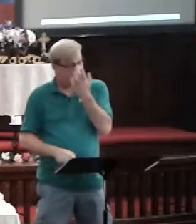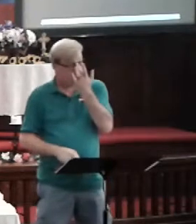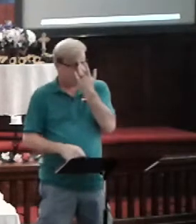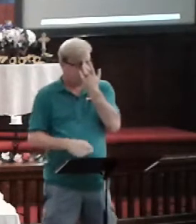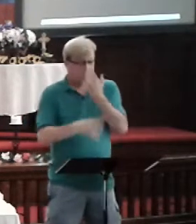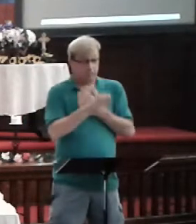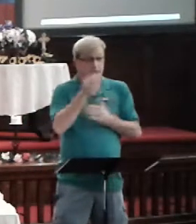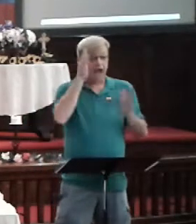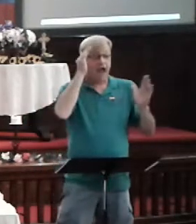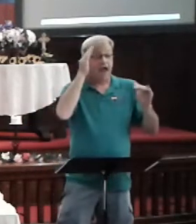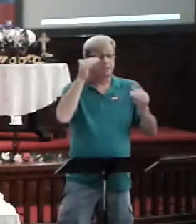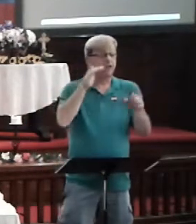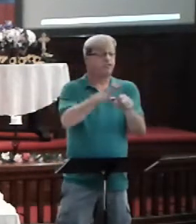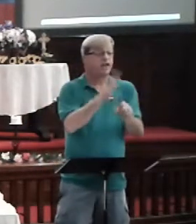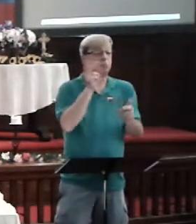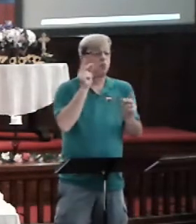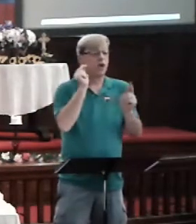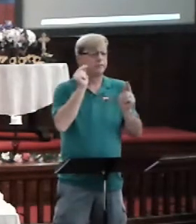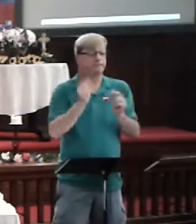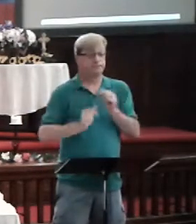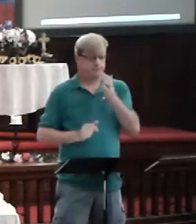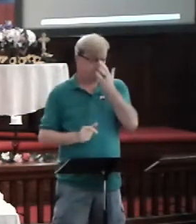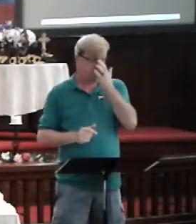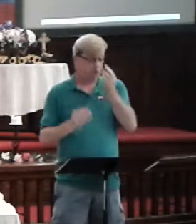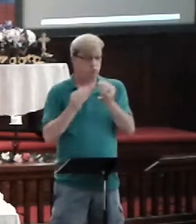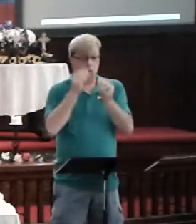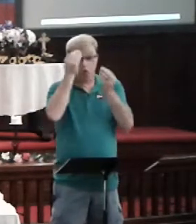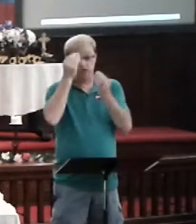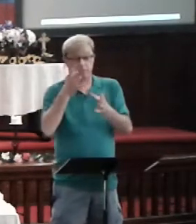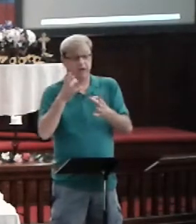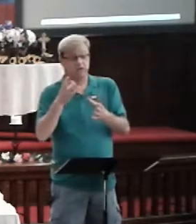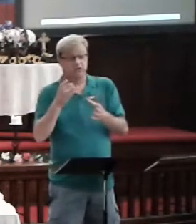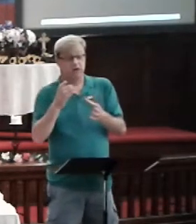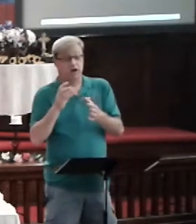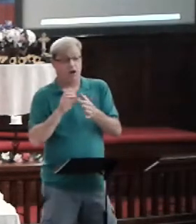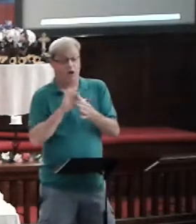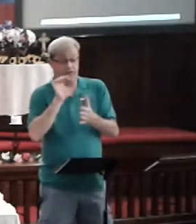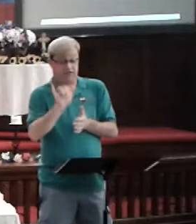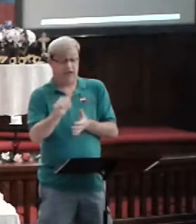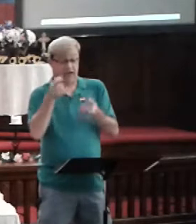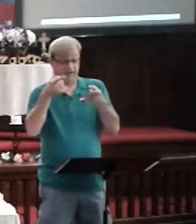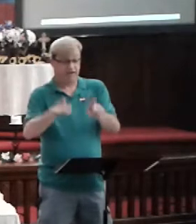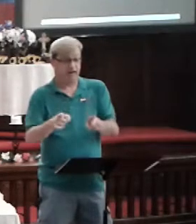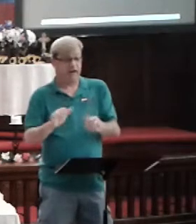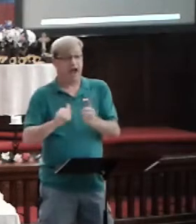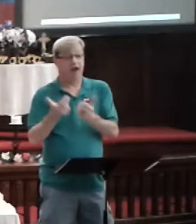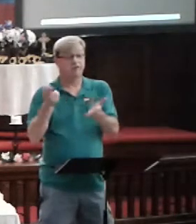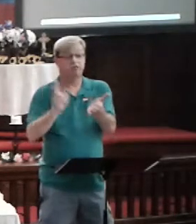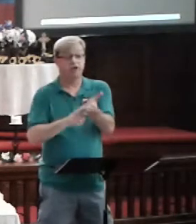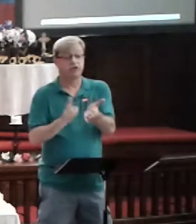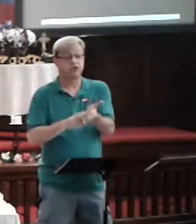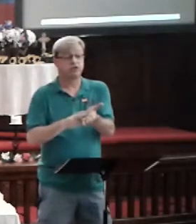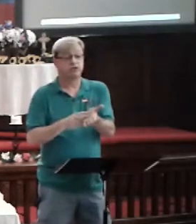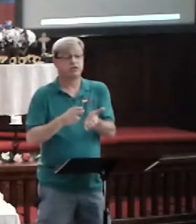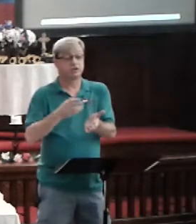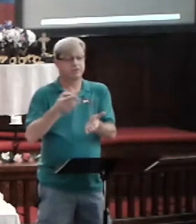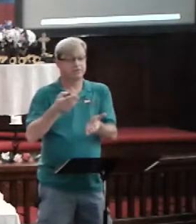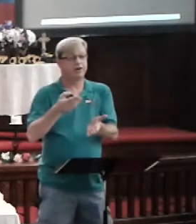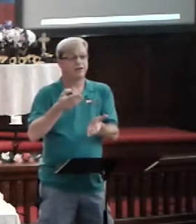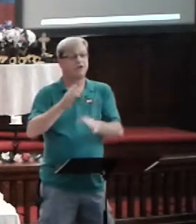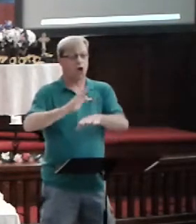and is expected to fill up quickly. More information on the event and how to register is available on the welcome